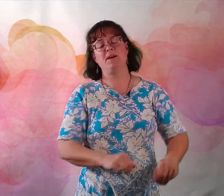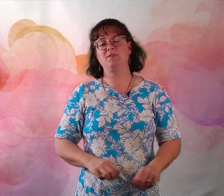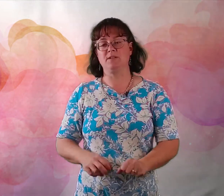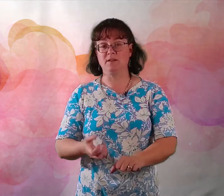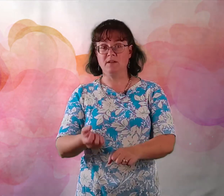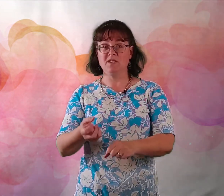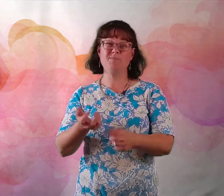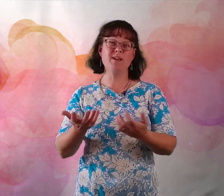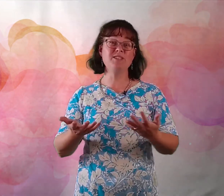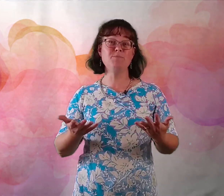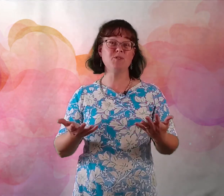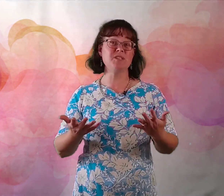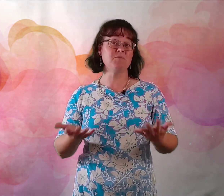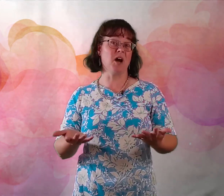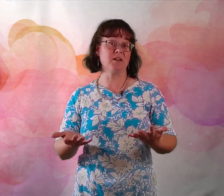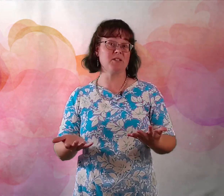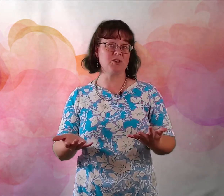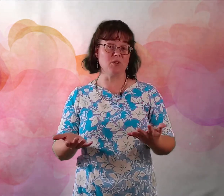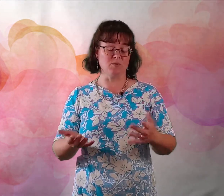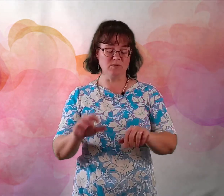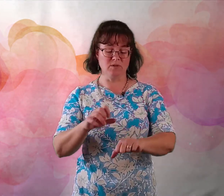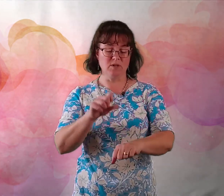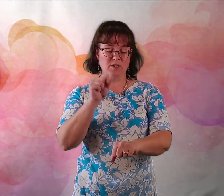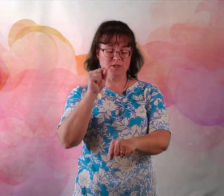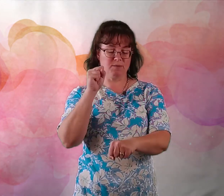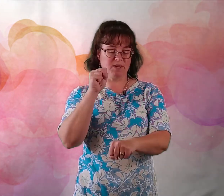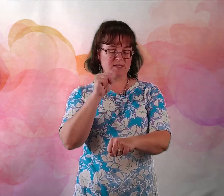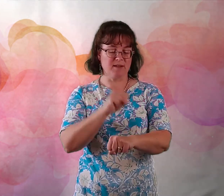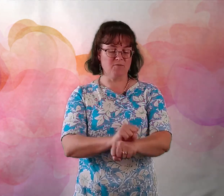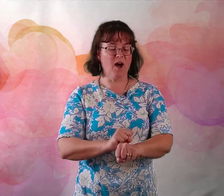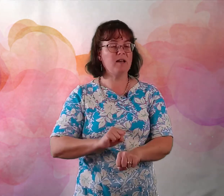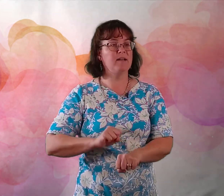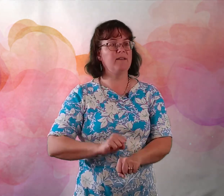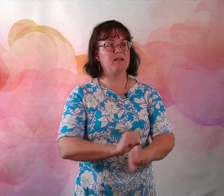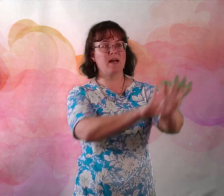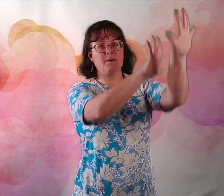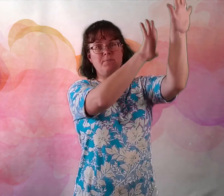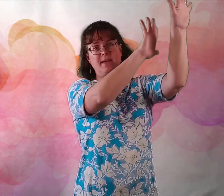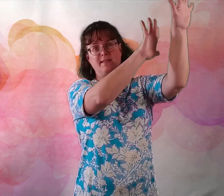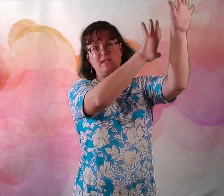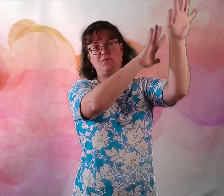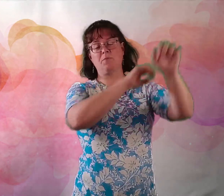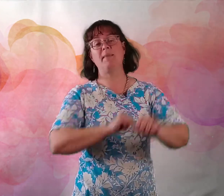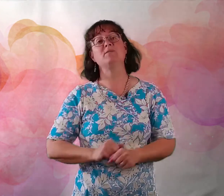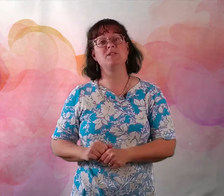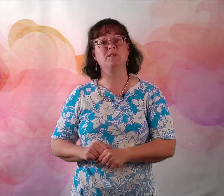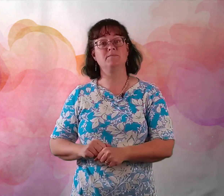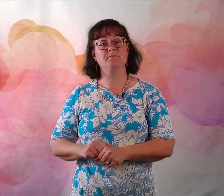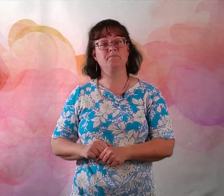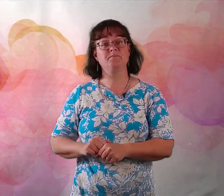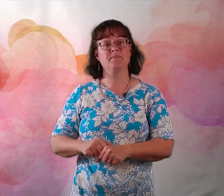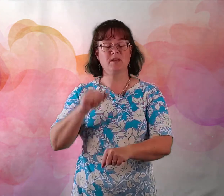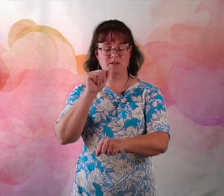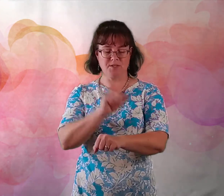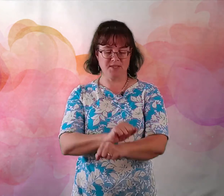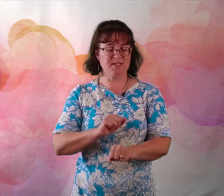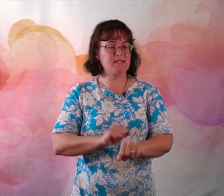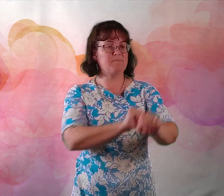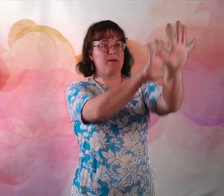mountain. Because mountains are mostly rock and stone. So we're going to sign rock and then up like this for mountain. So this is